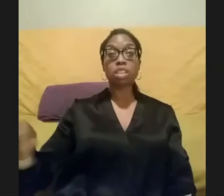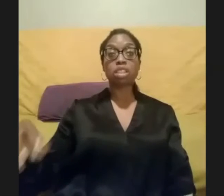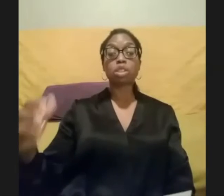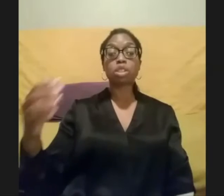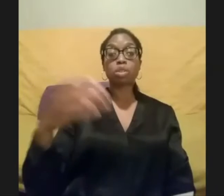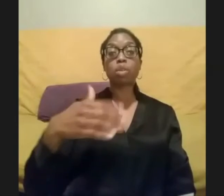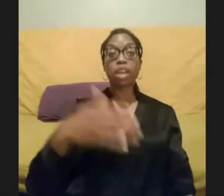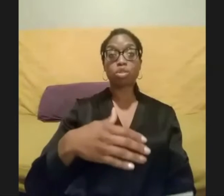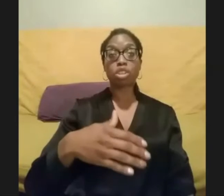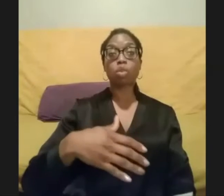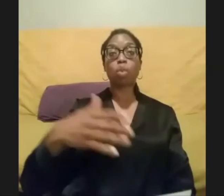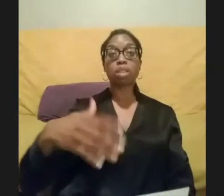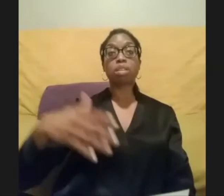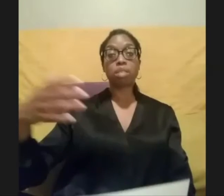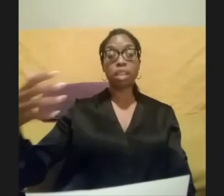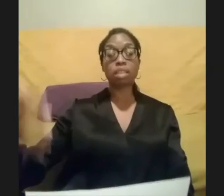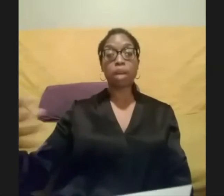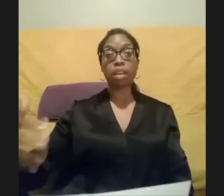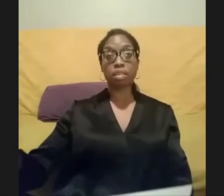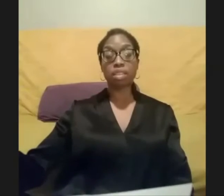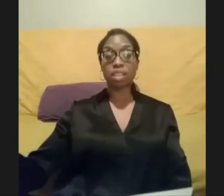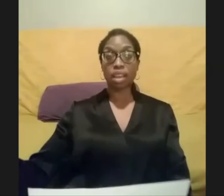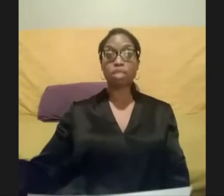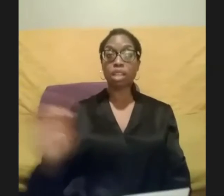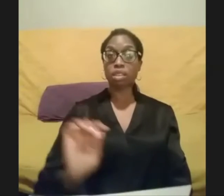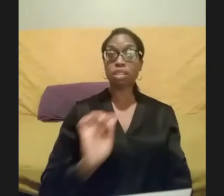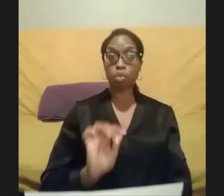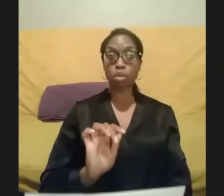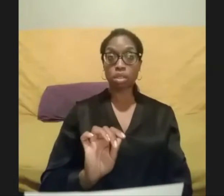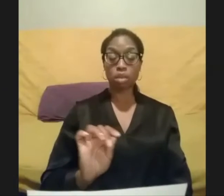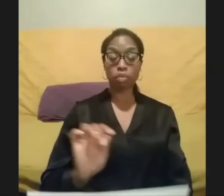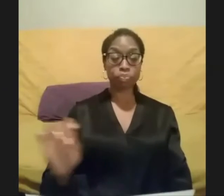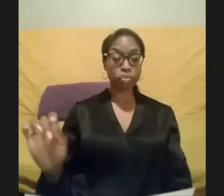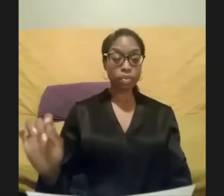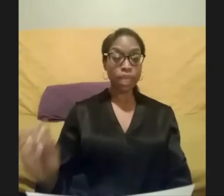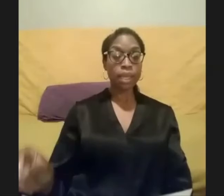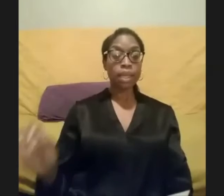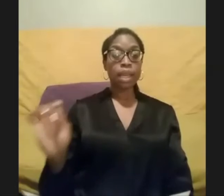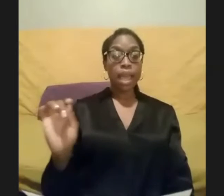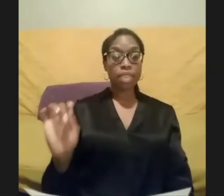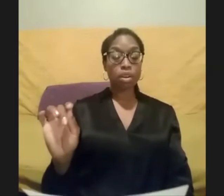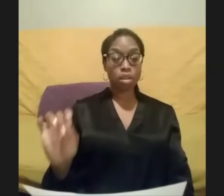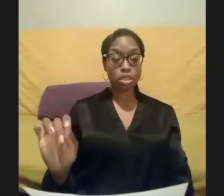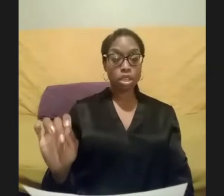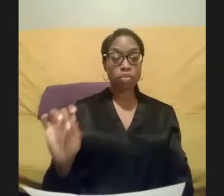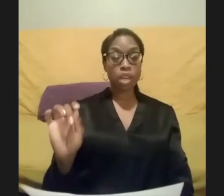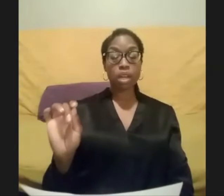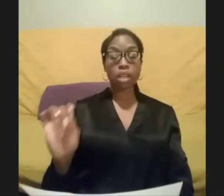was a pseudoestrogen, so it worked in the body on the DNA. So that's important to note. And then also, if you had unexplained